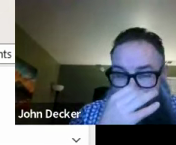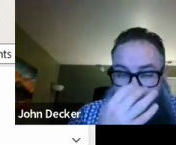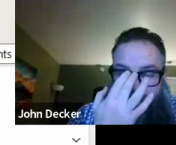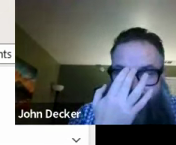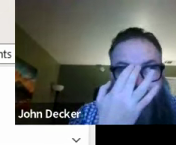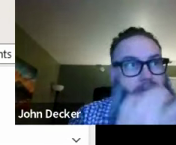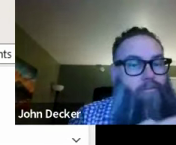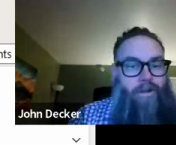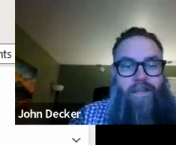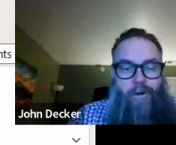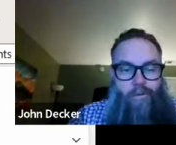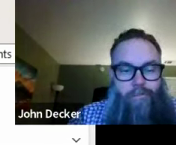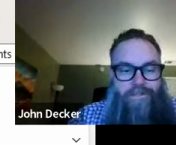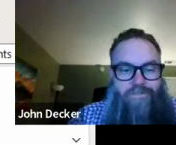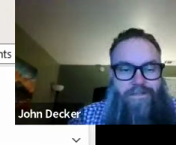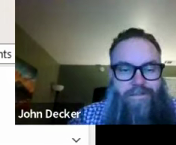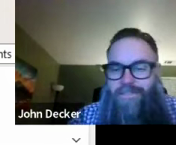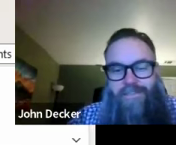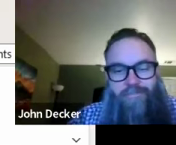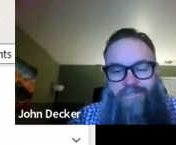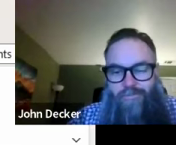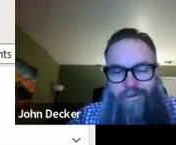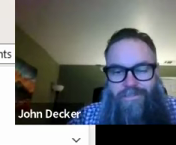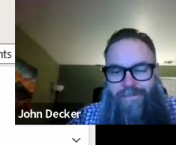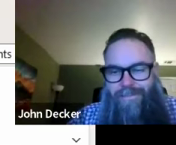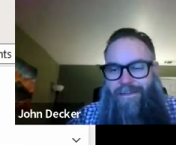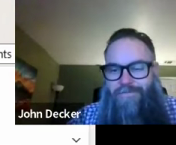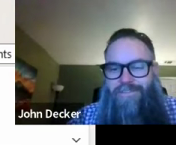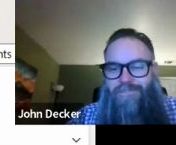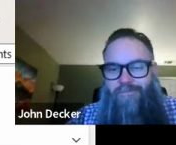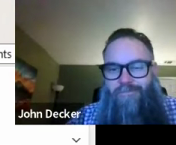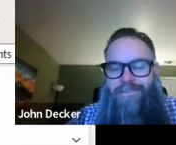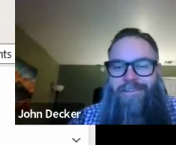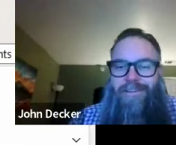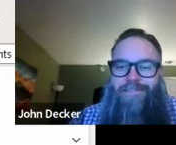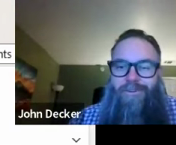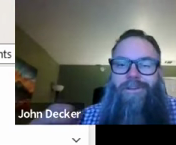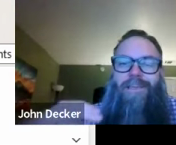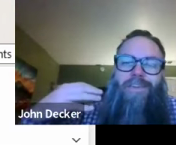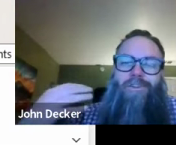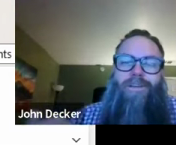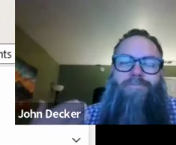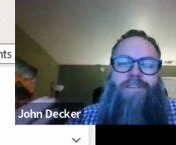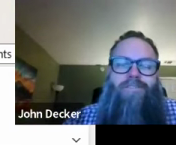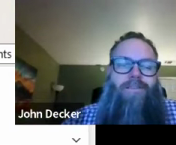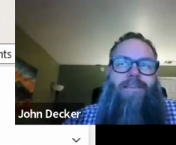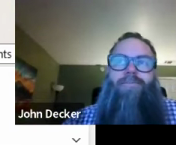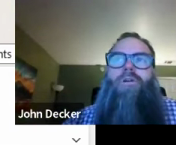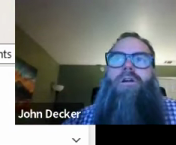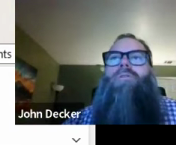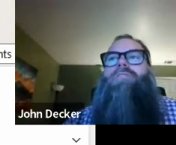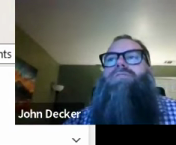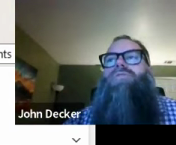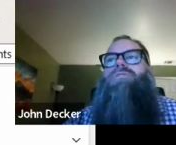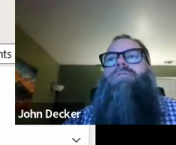how we're looking at doing this. And what did Iqbal want me to stress? This is going to be super easy. I think that was what his term was. So you express to